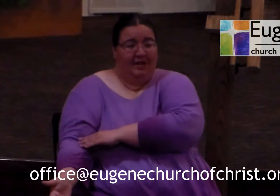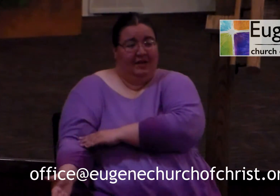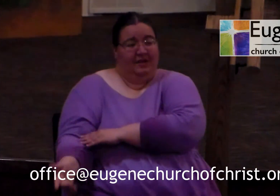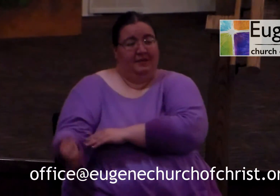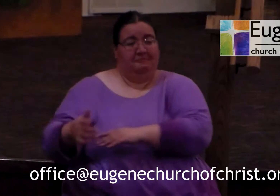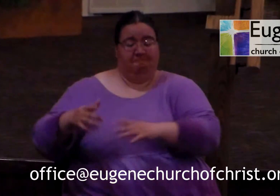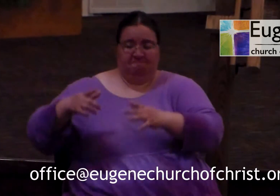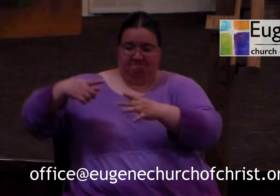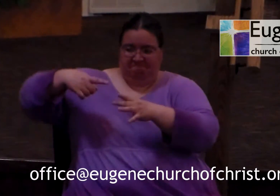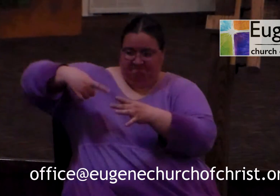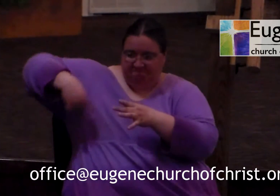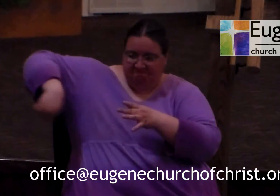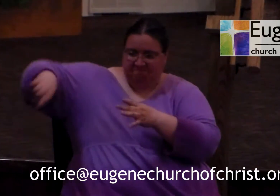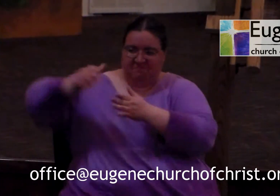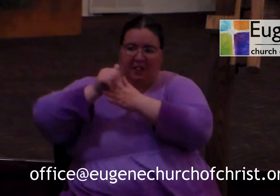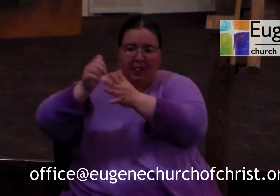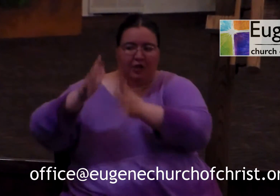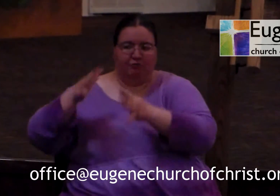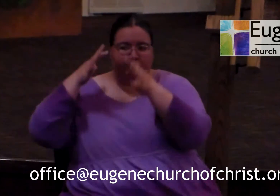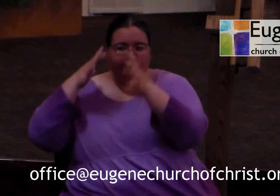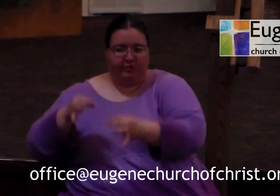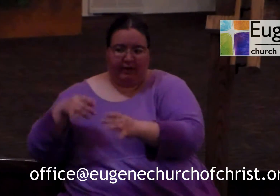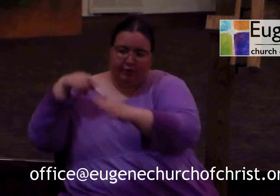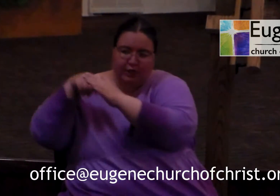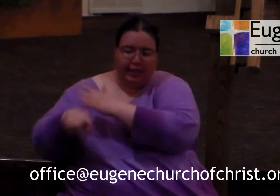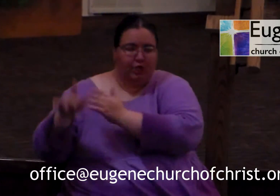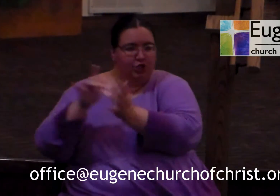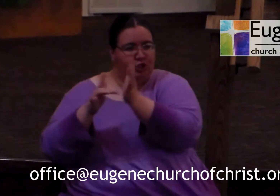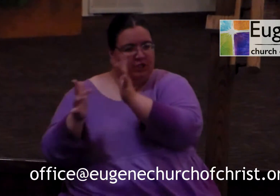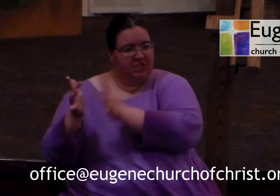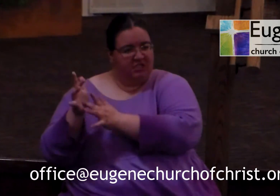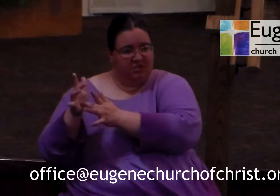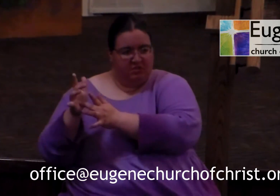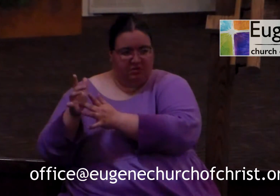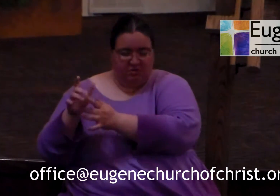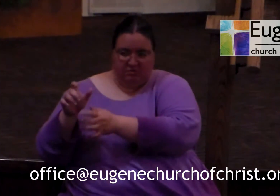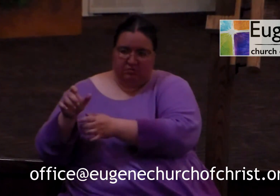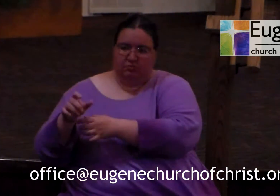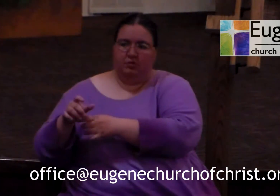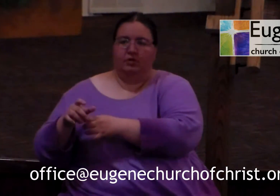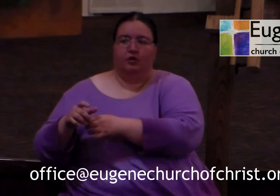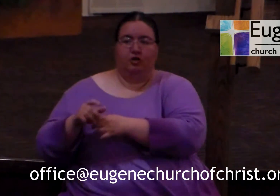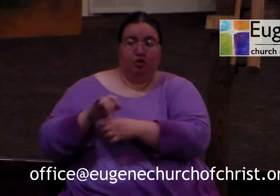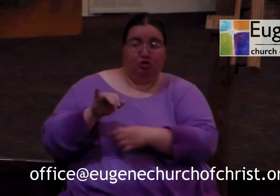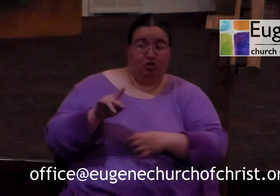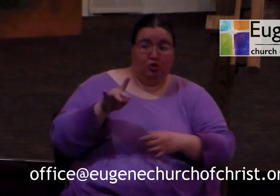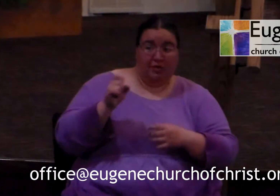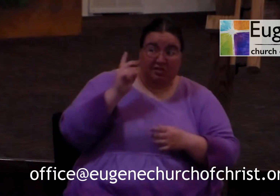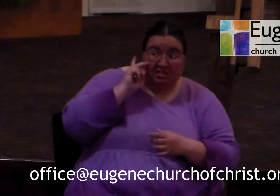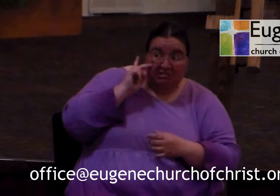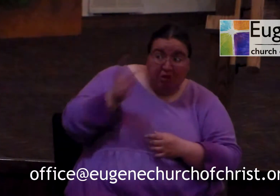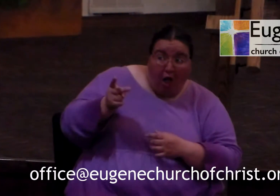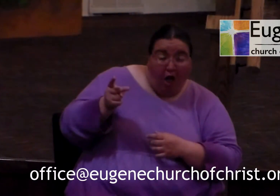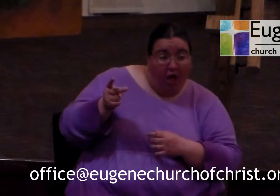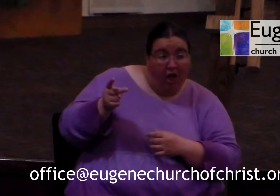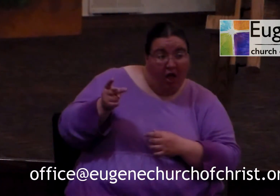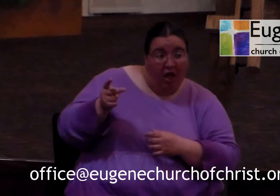death. They bound him, led him away, handed him over to Pilate the governor. When Judas, who had betrayed him, saw that Jesus was condemned,